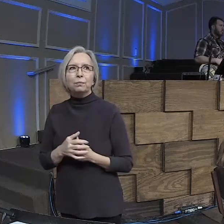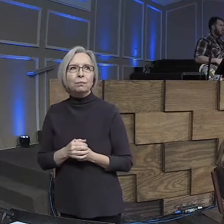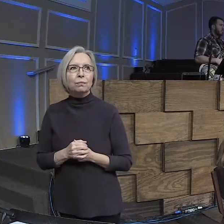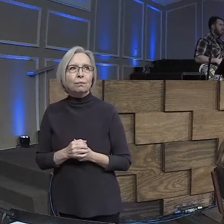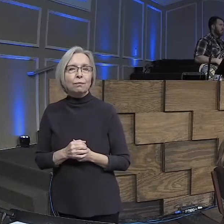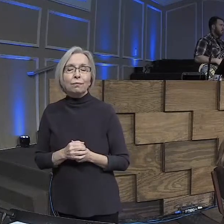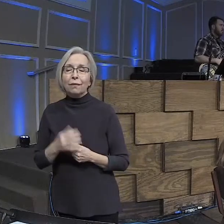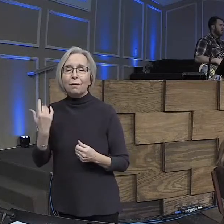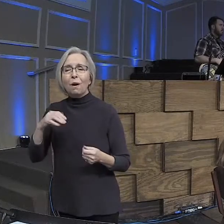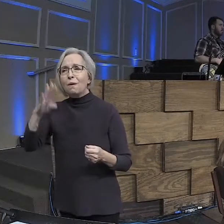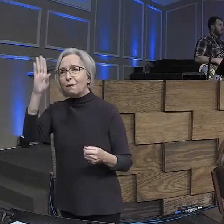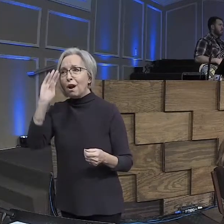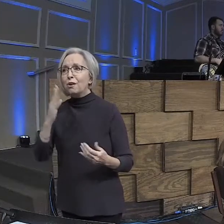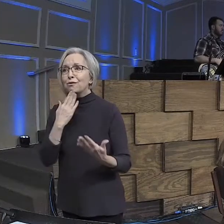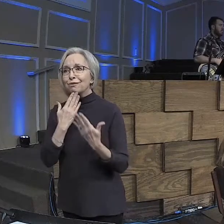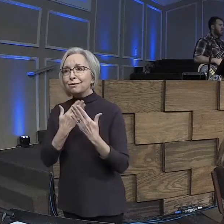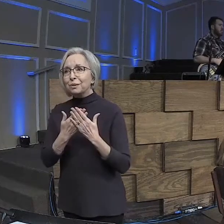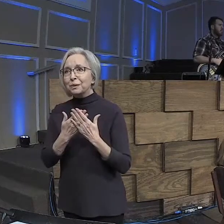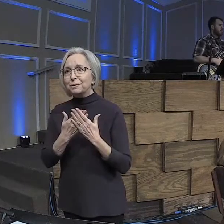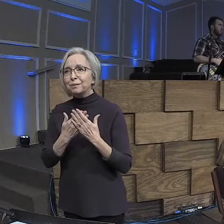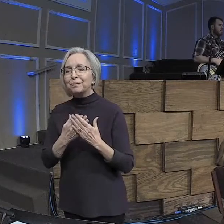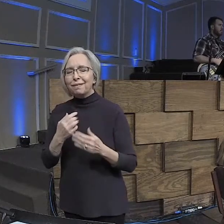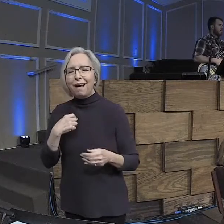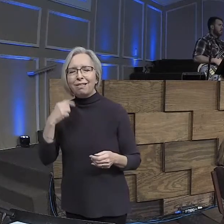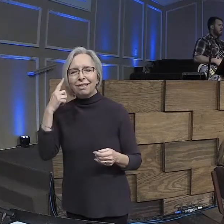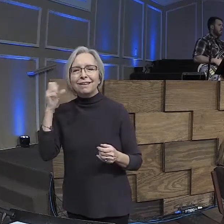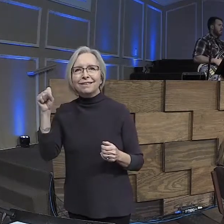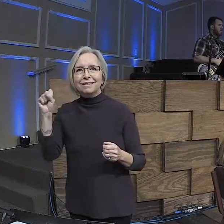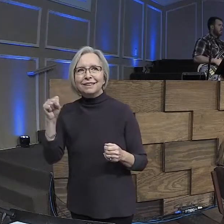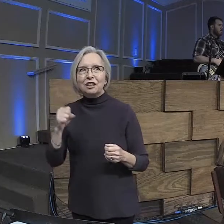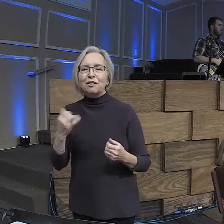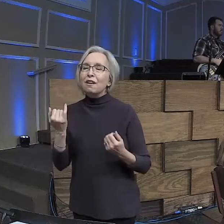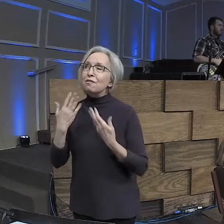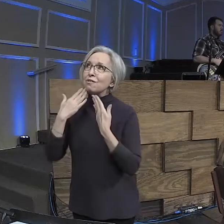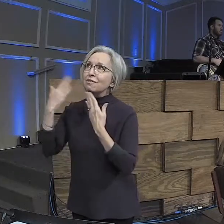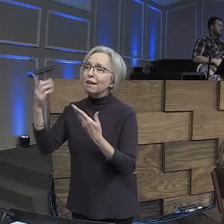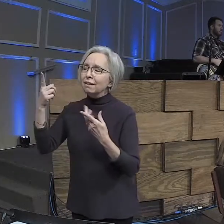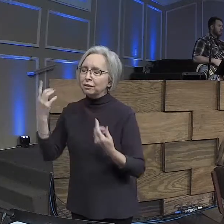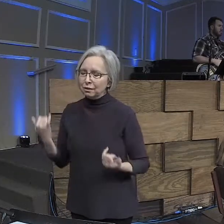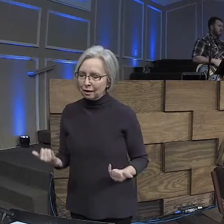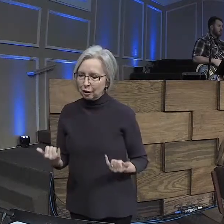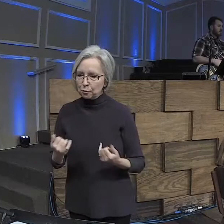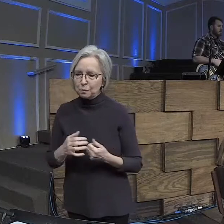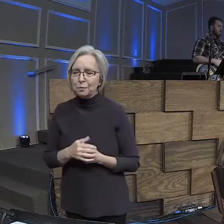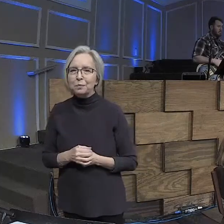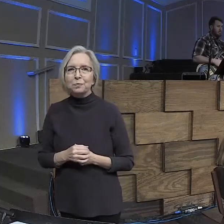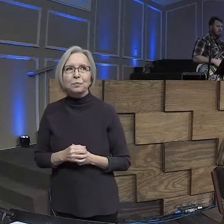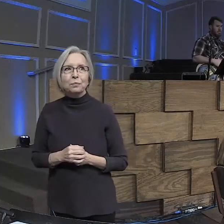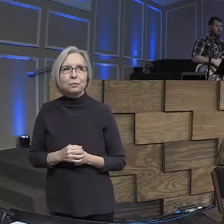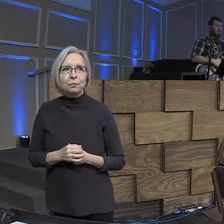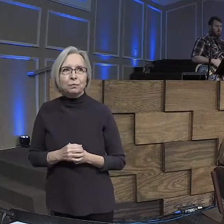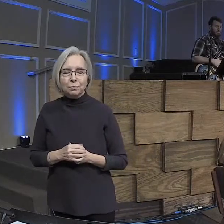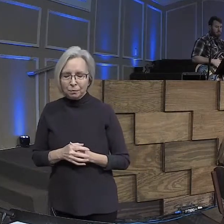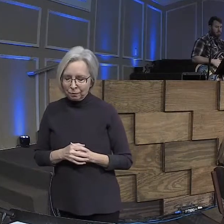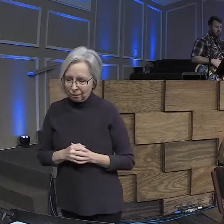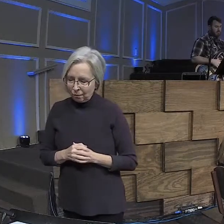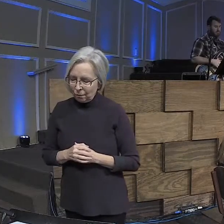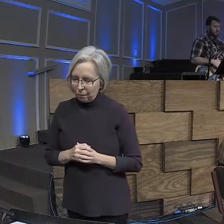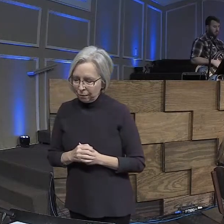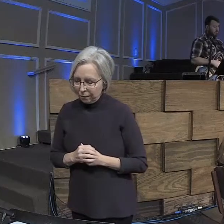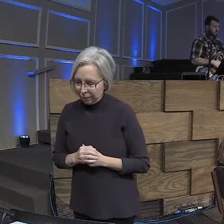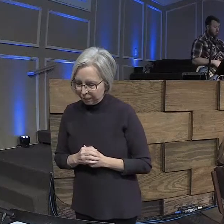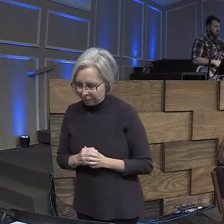Has God been good? I would say He has. Let's thank Him this morning as we continue our worship.